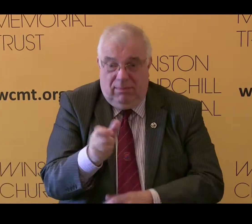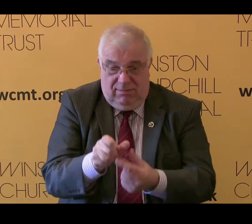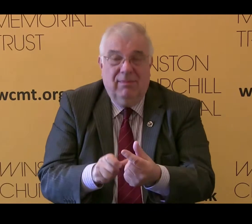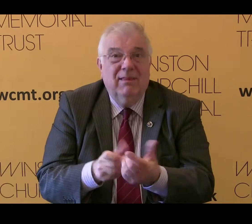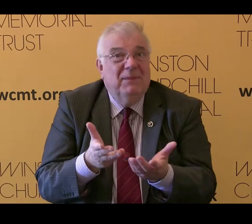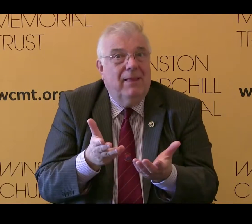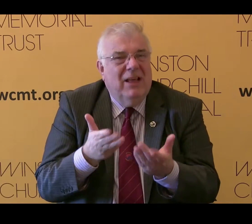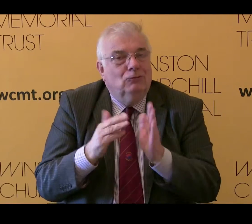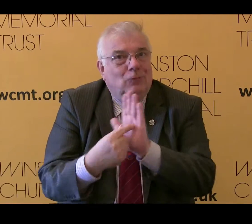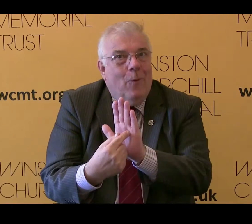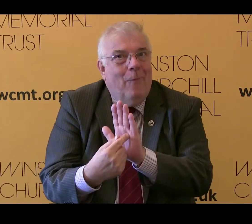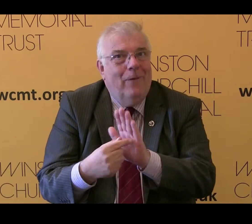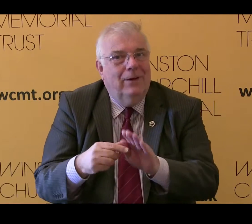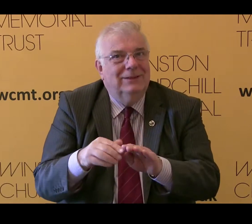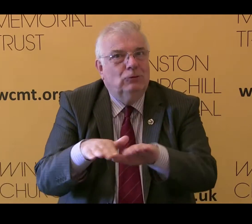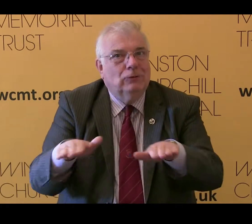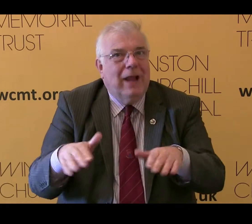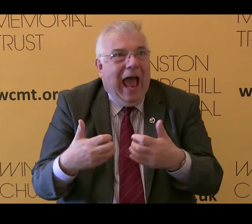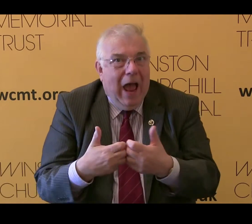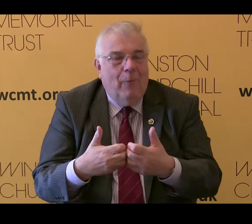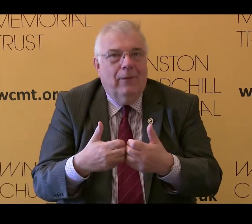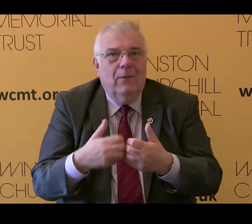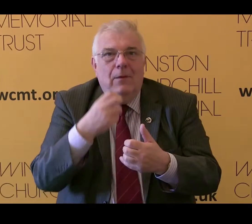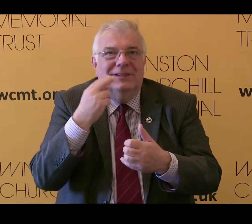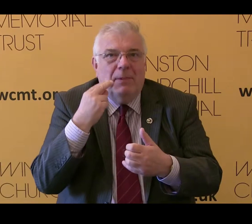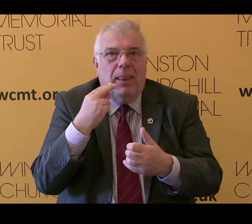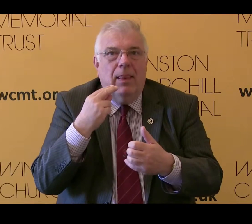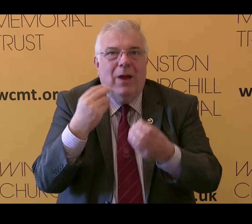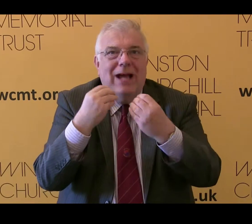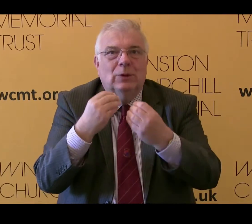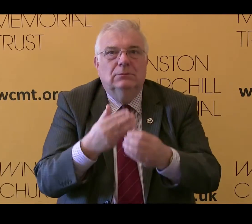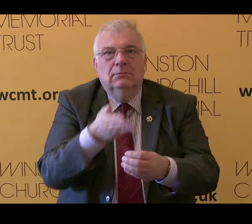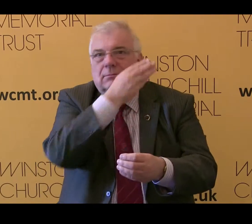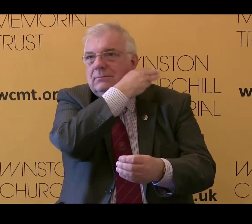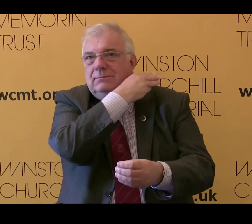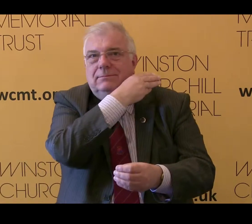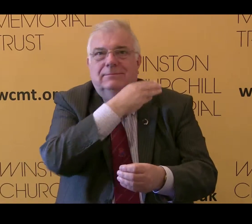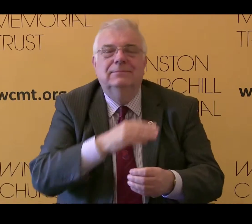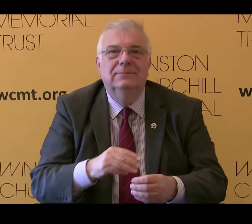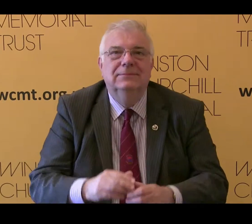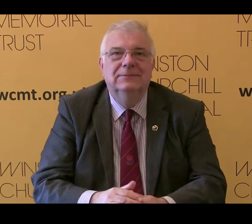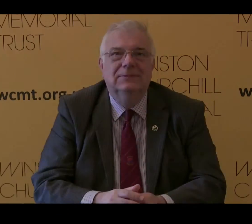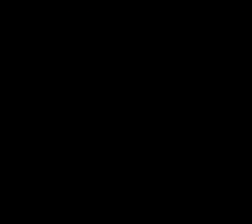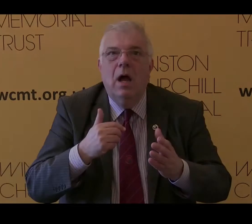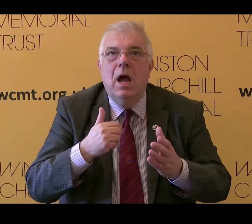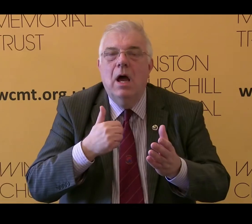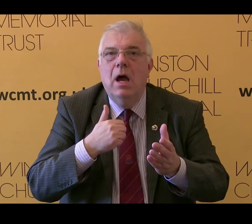showing people the changes and how things have moved on. So it's educating people as to how deaf people were in the past. My report has